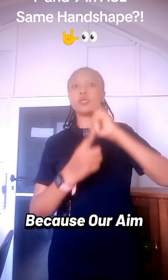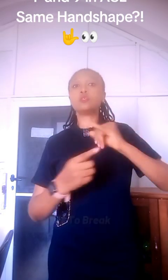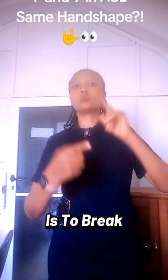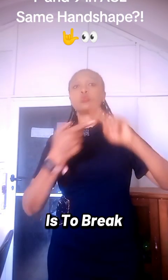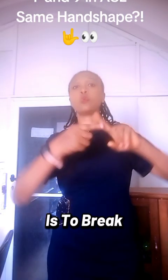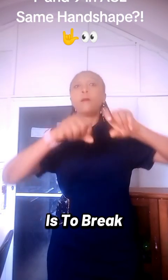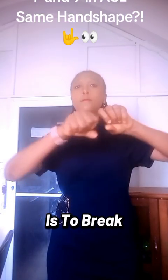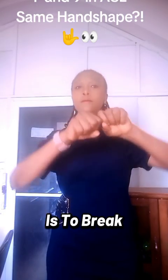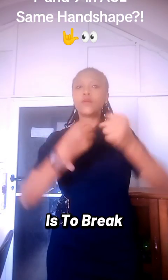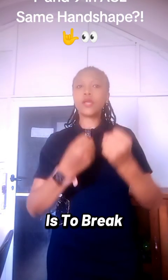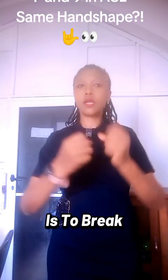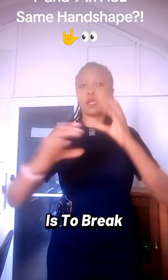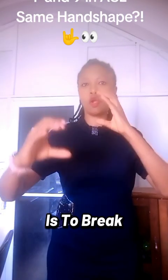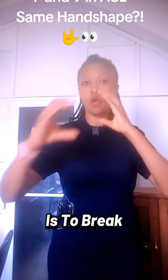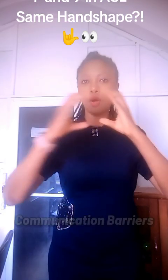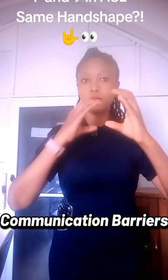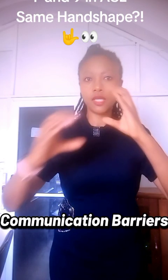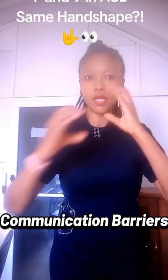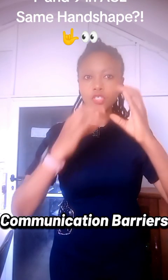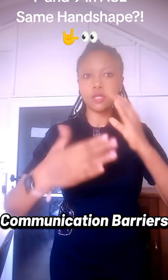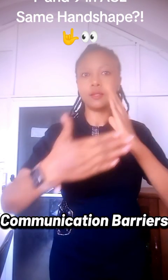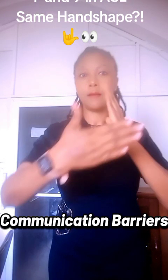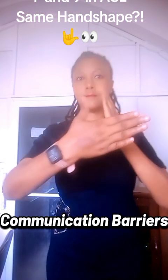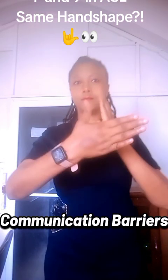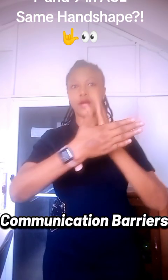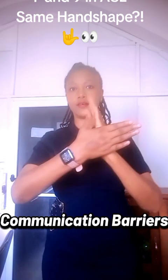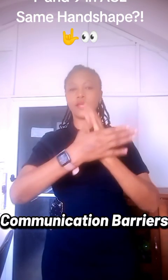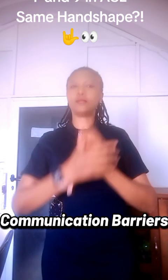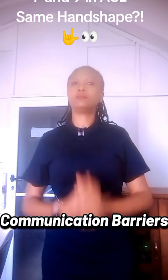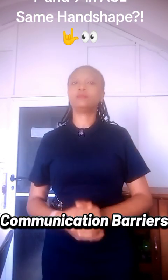is to break communication barrier.